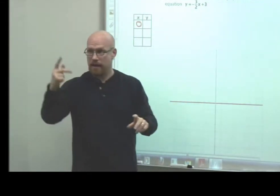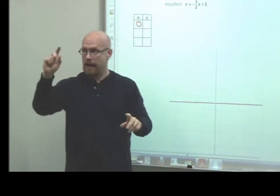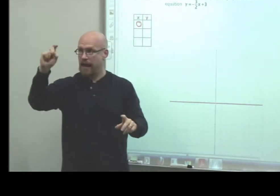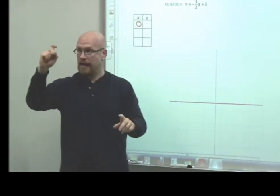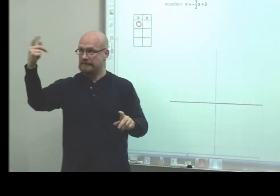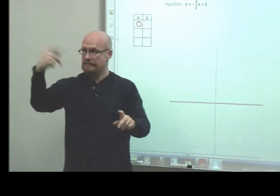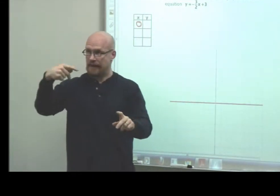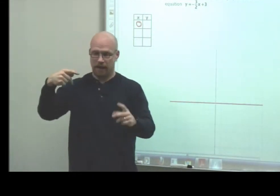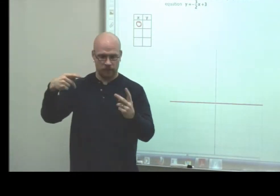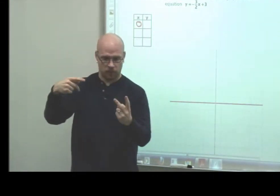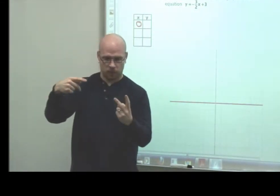here,